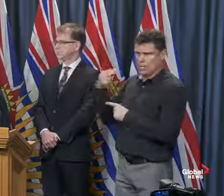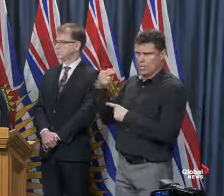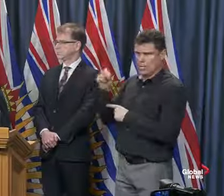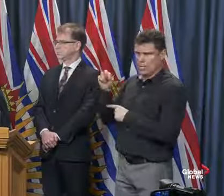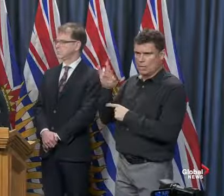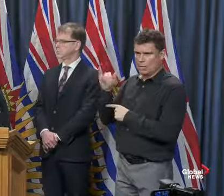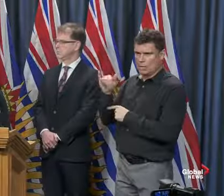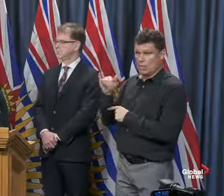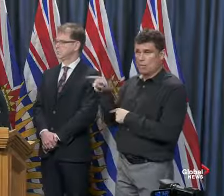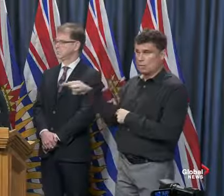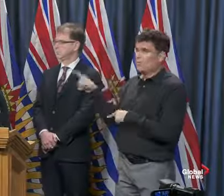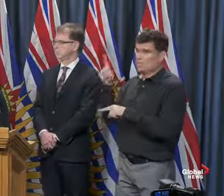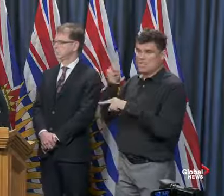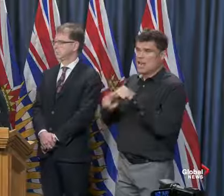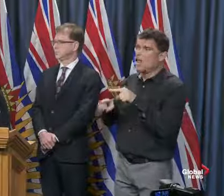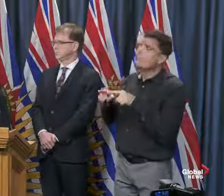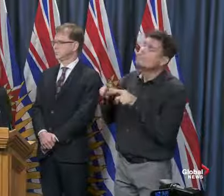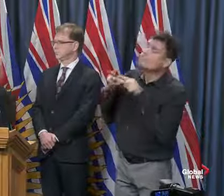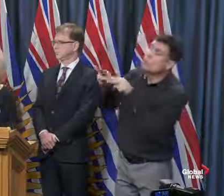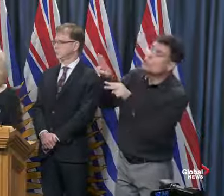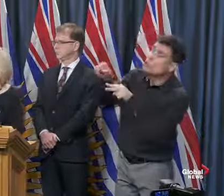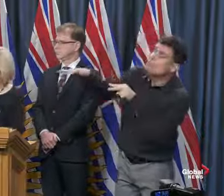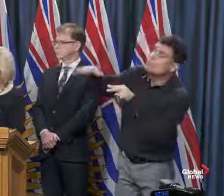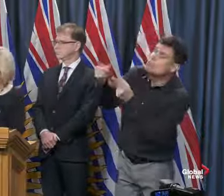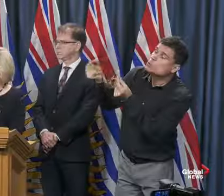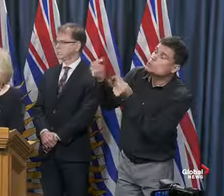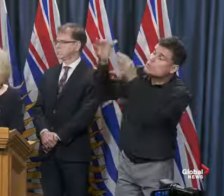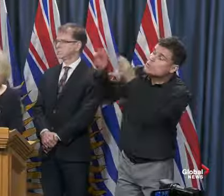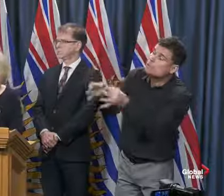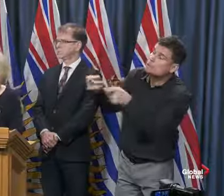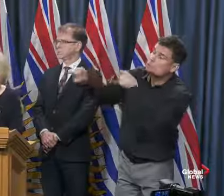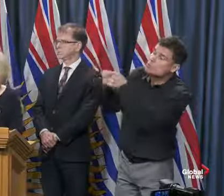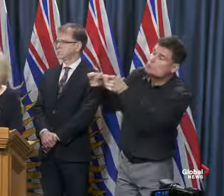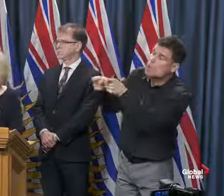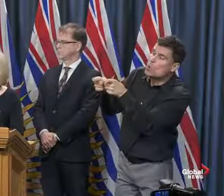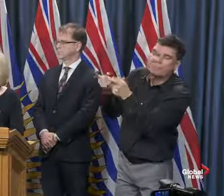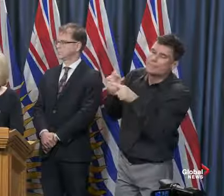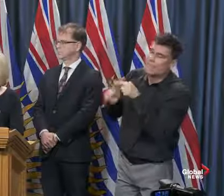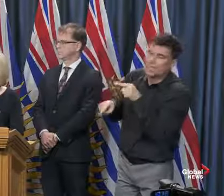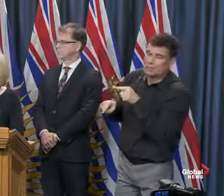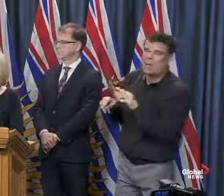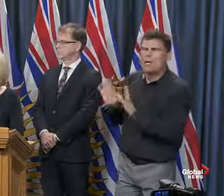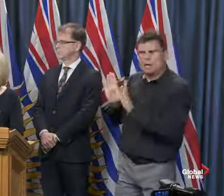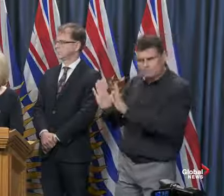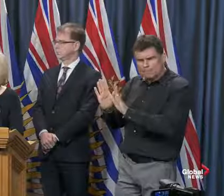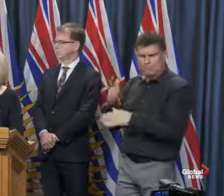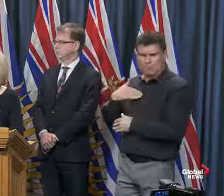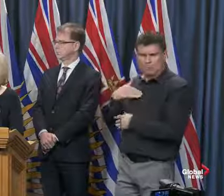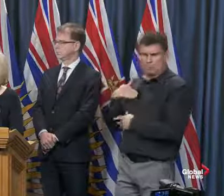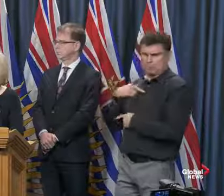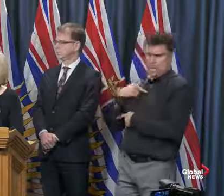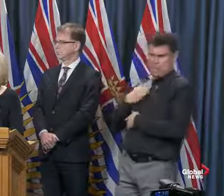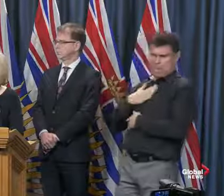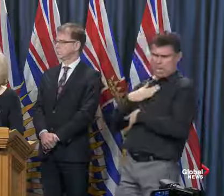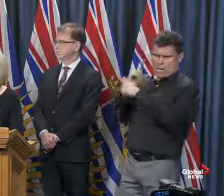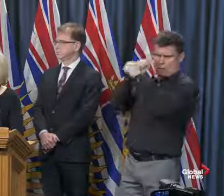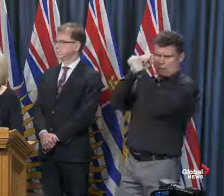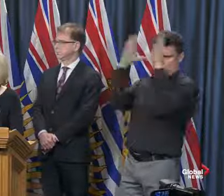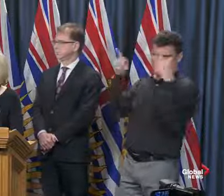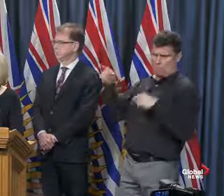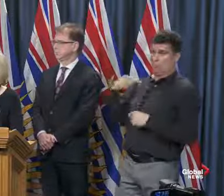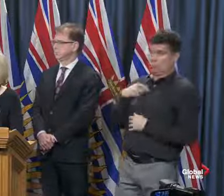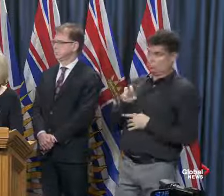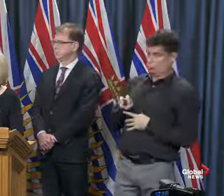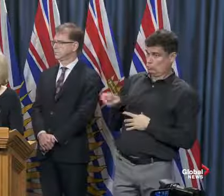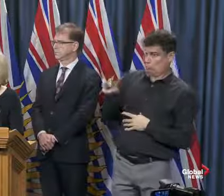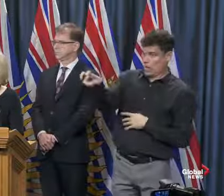know we've had these briefings where travel is a federal issue, but the minister was just saying that he does